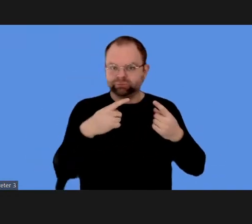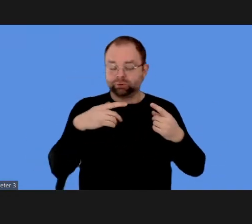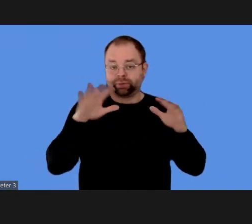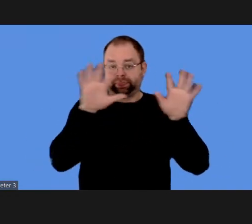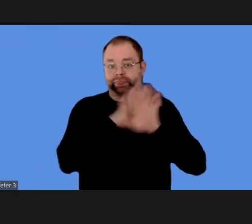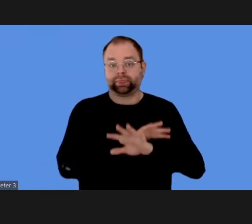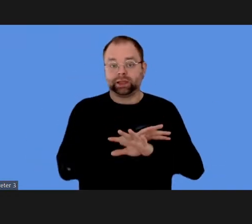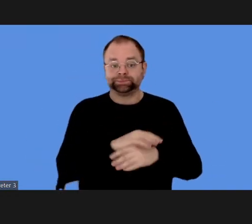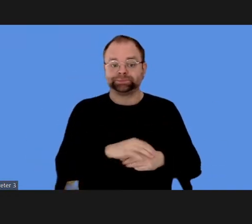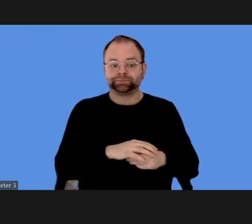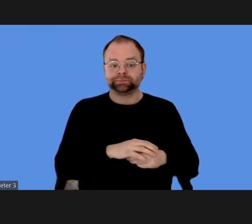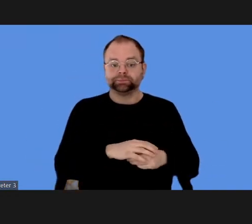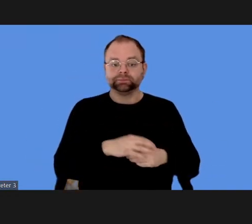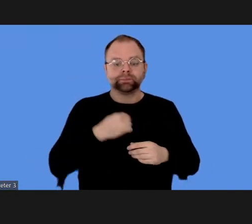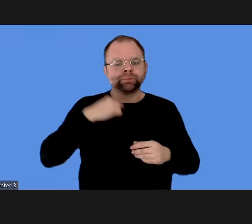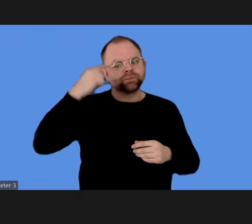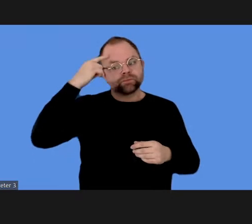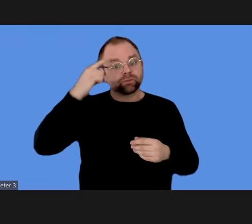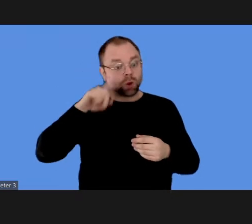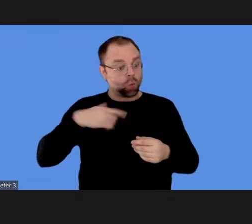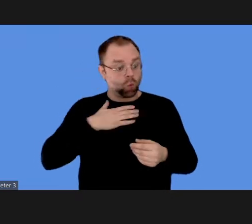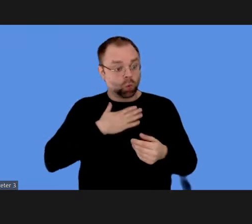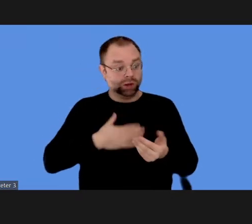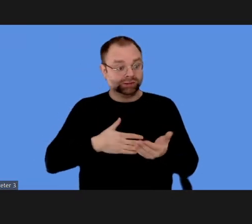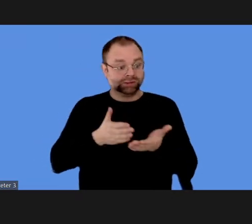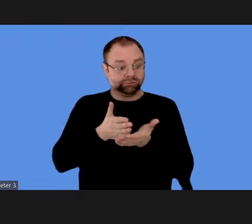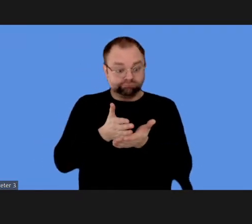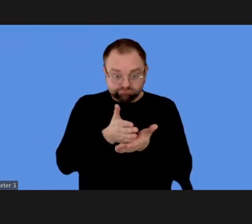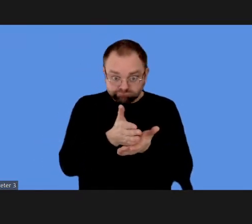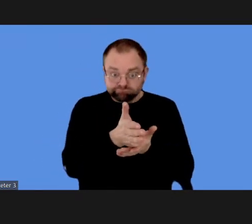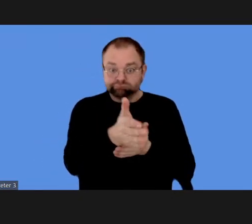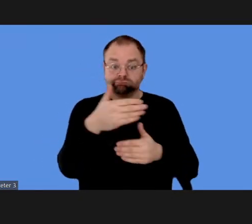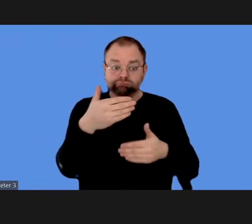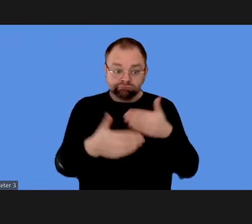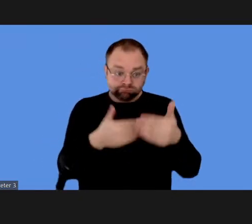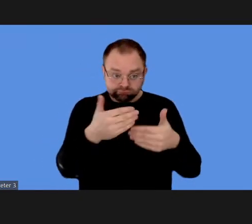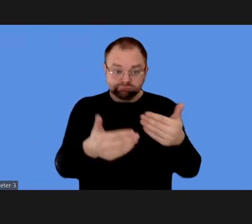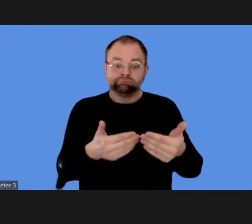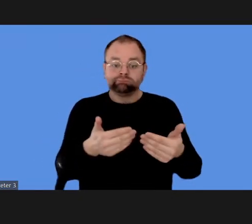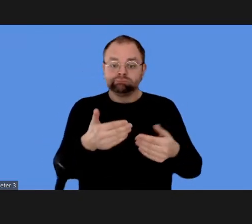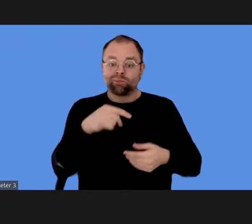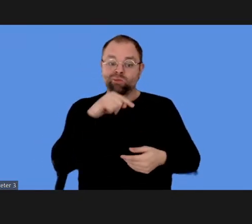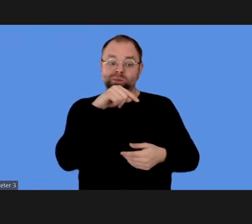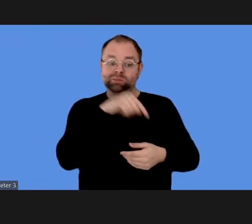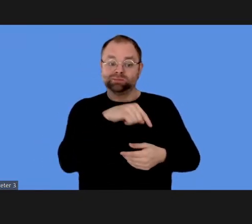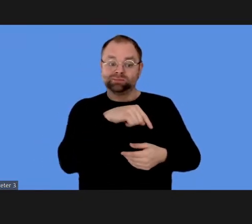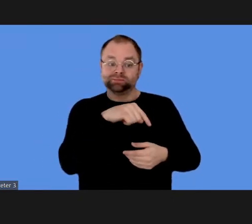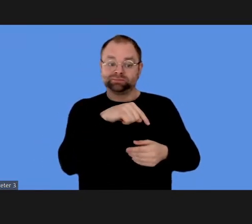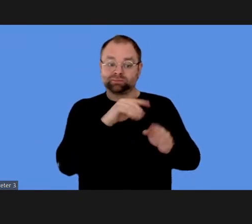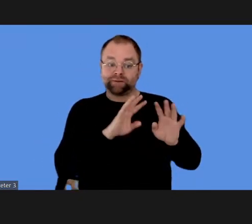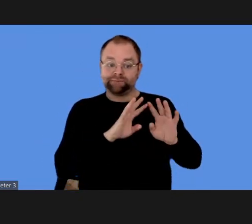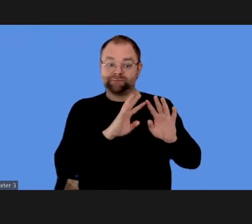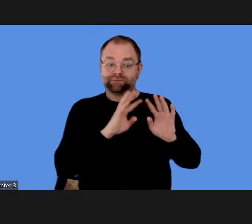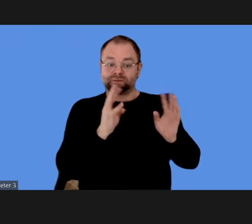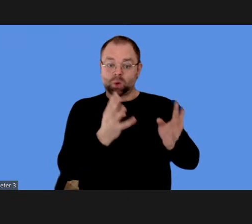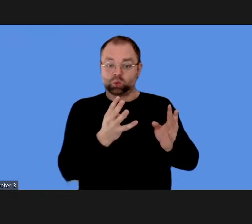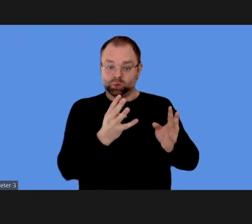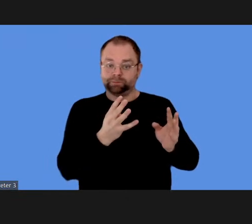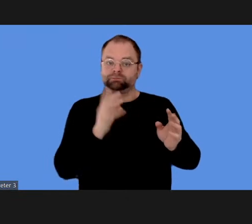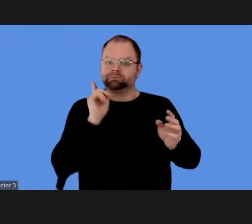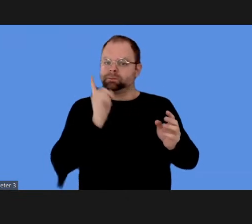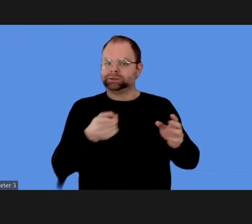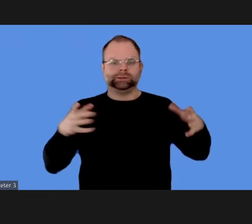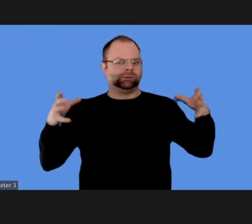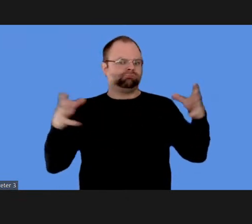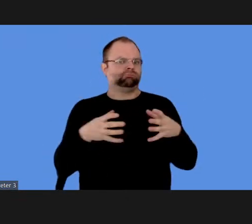and poking the challenges here and there cannot really, bring the results that we want. And I also